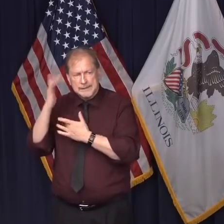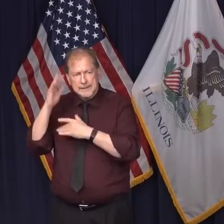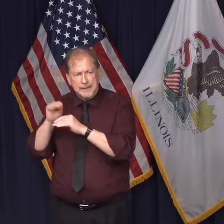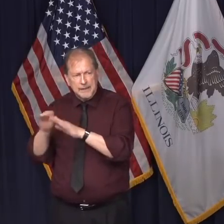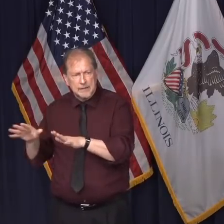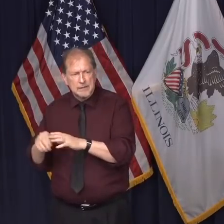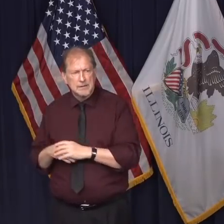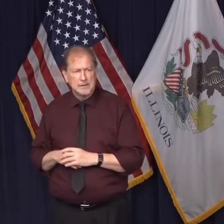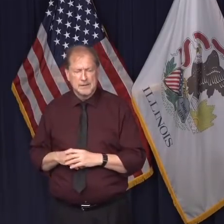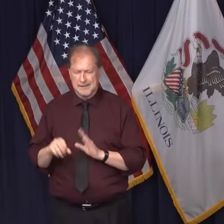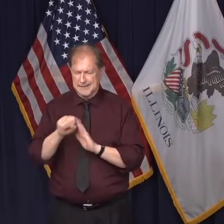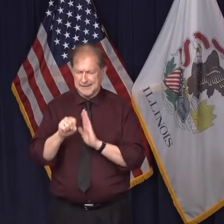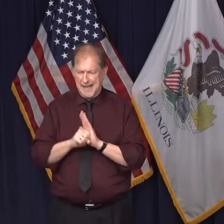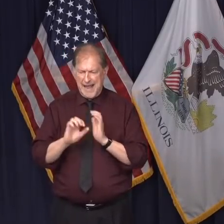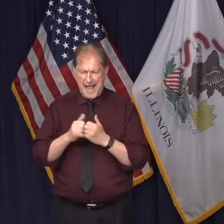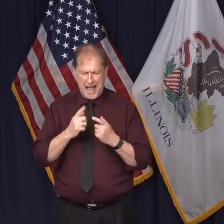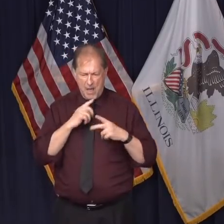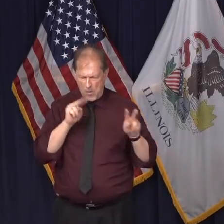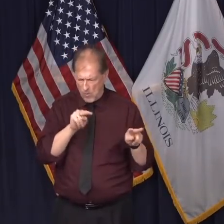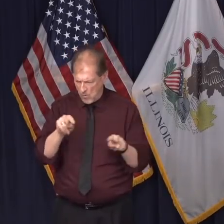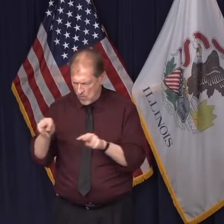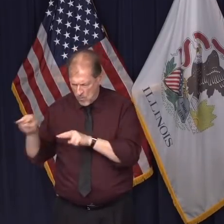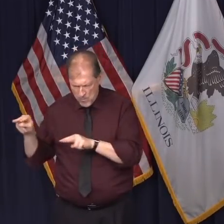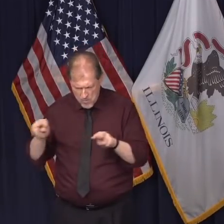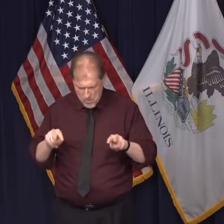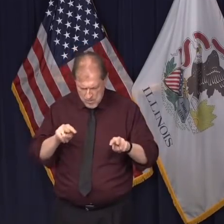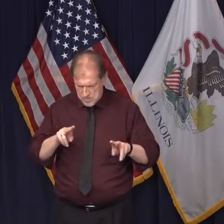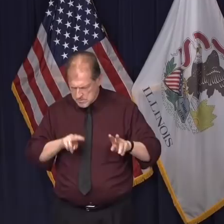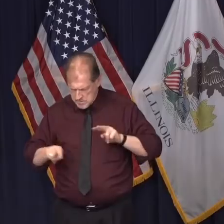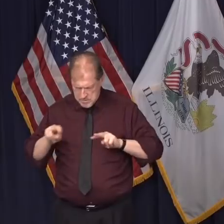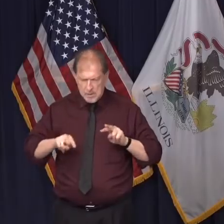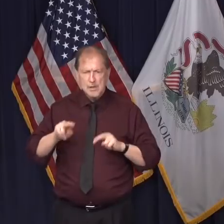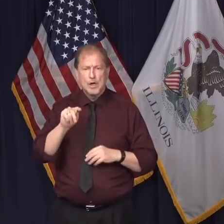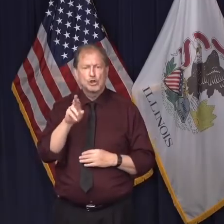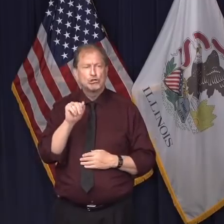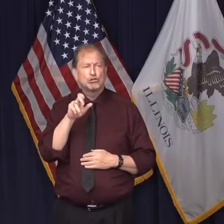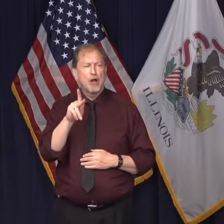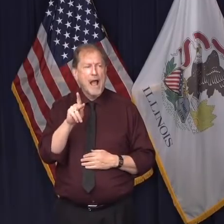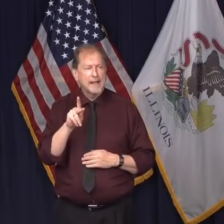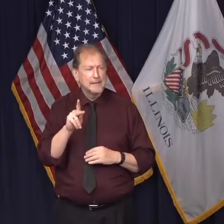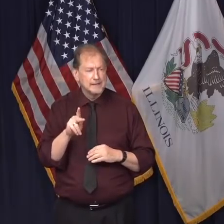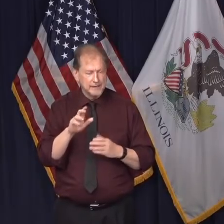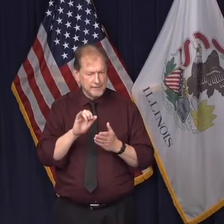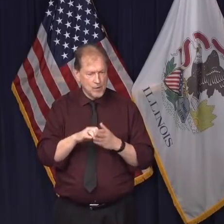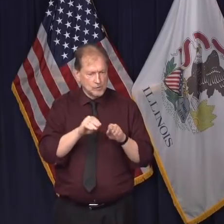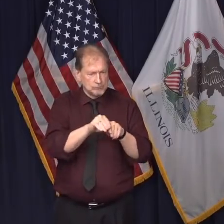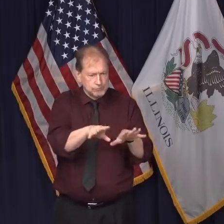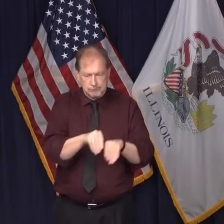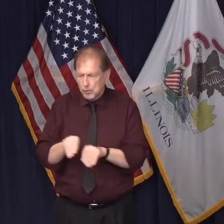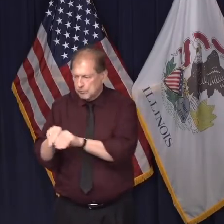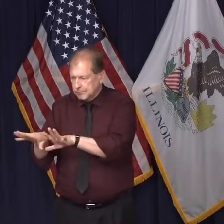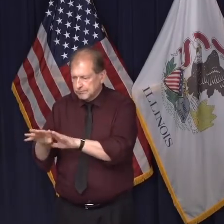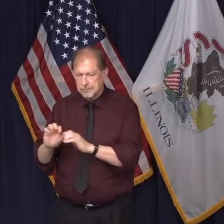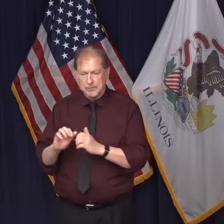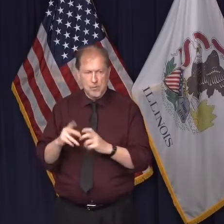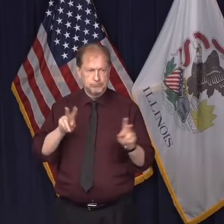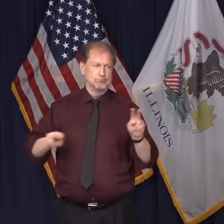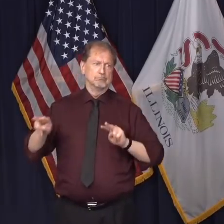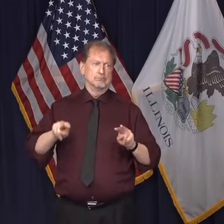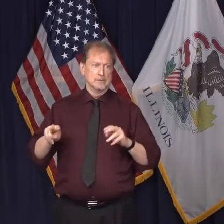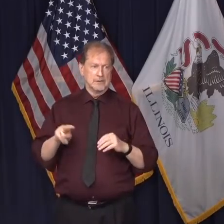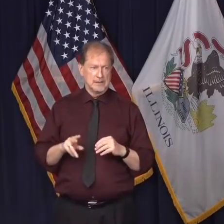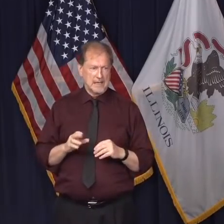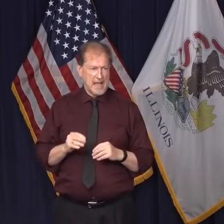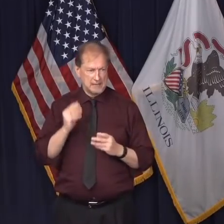impacting the state's ability to track and prevent more of the outbreaks? And does the state plan to do anything about this? Also, why is more information not made